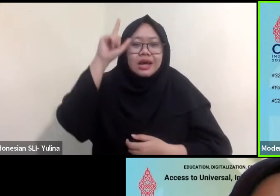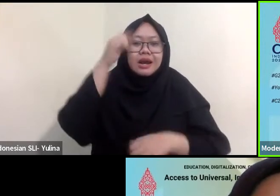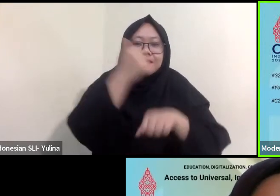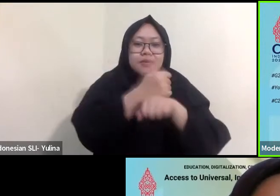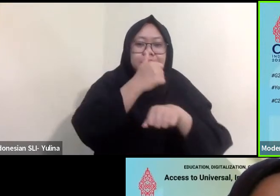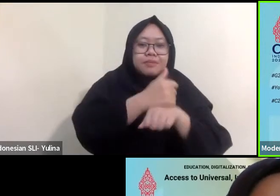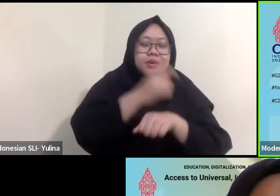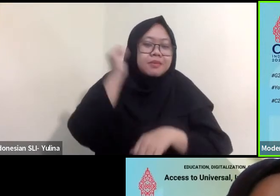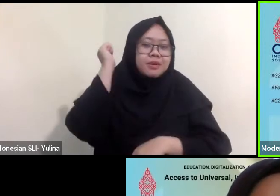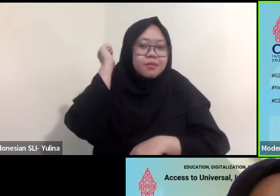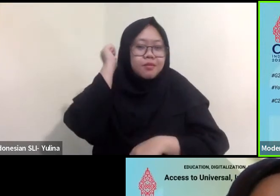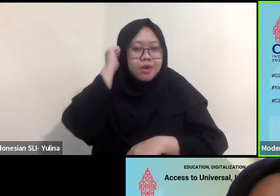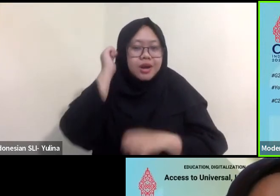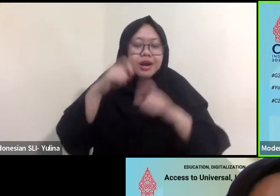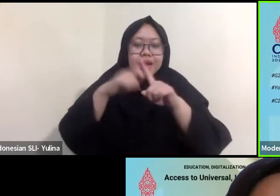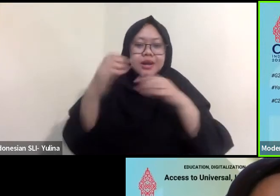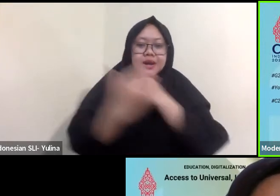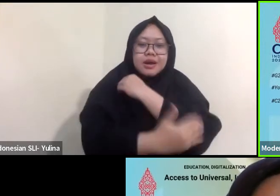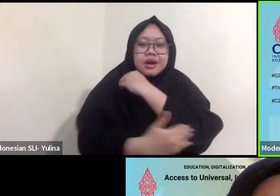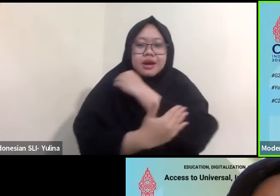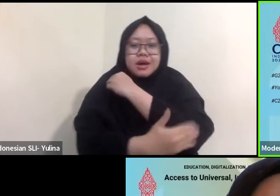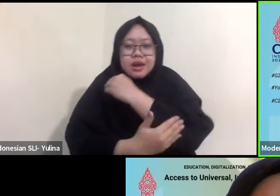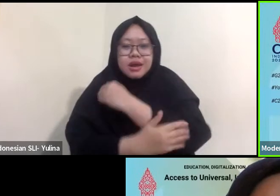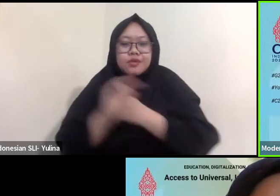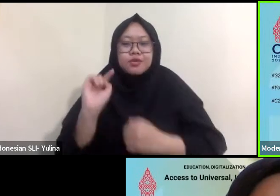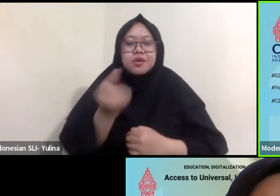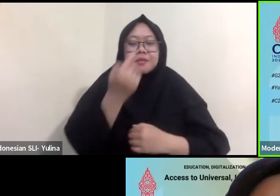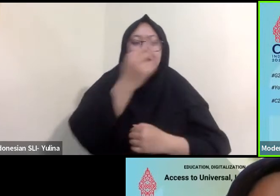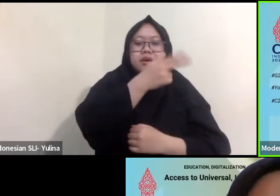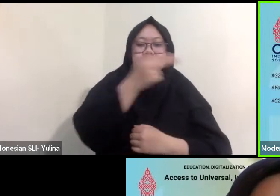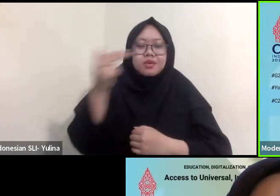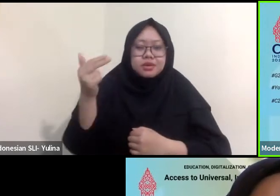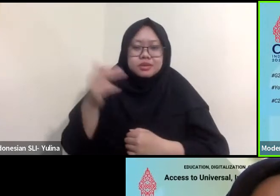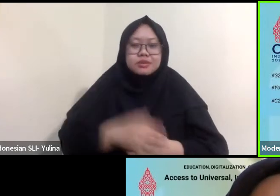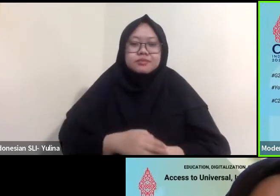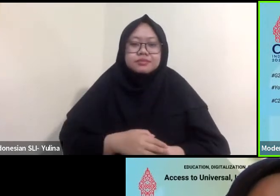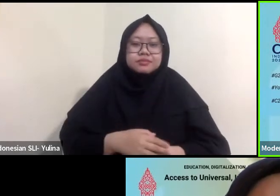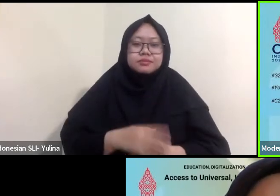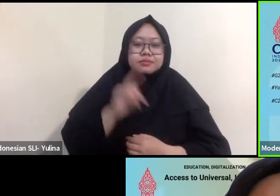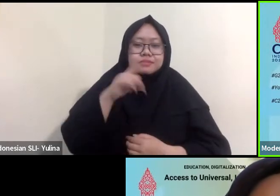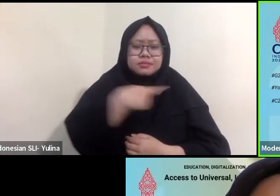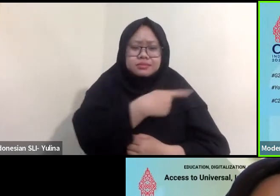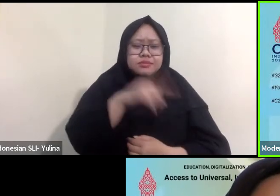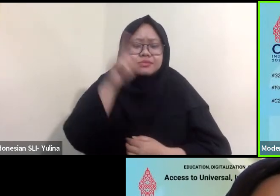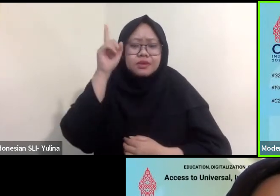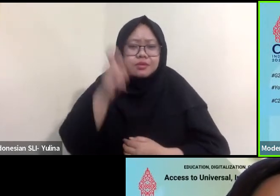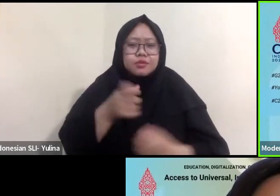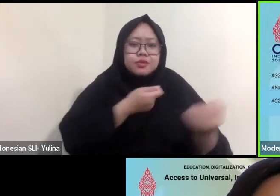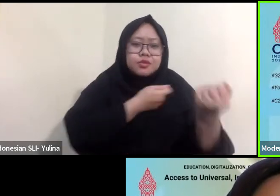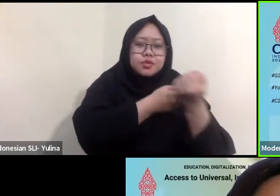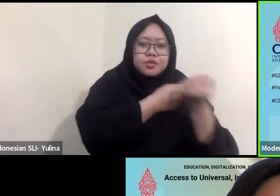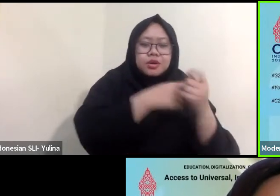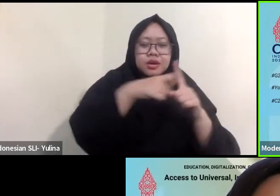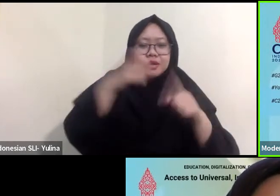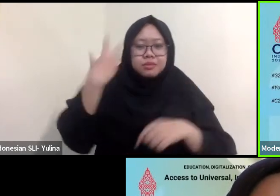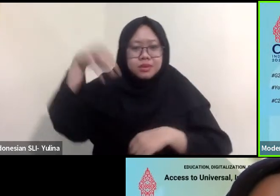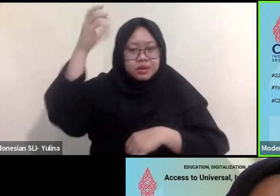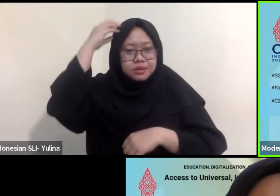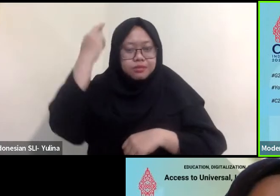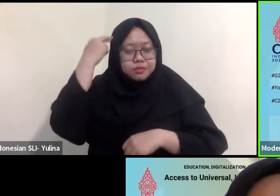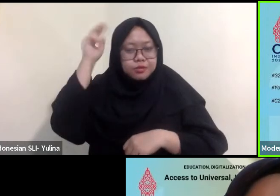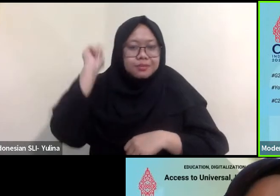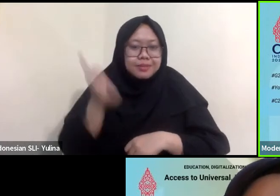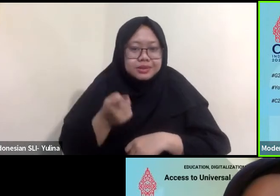But I think we still need some support from the government as well as world leaders to making sure that they're also being included in the